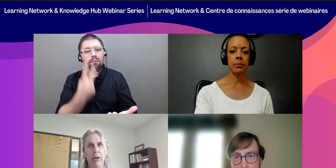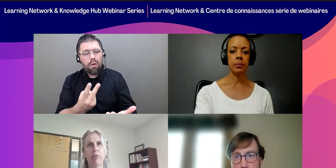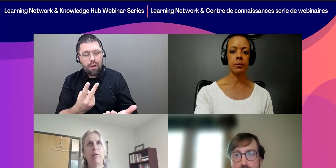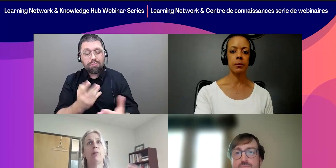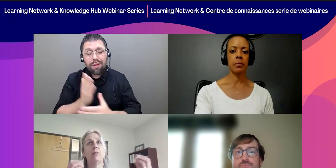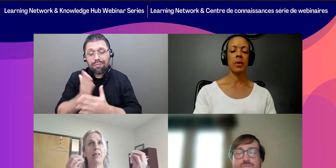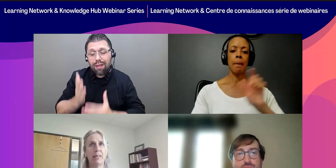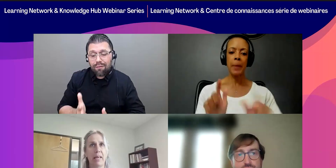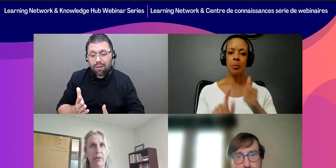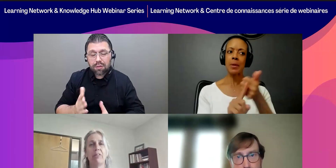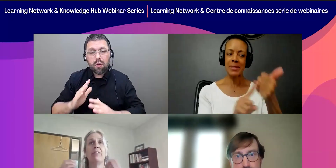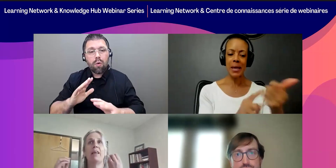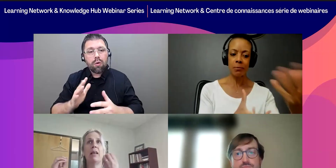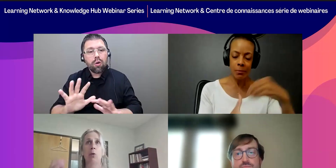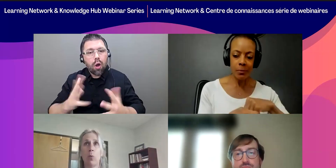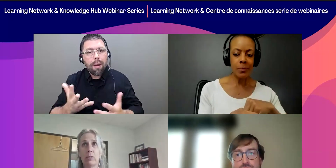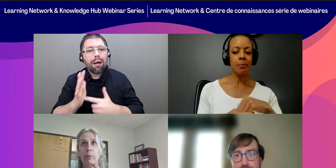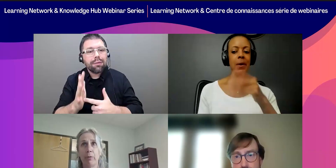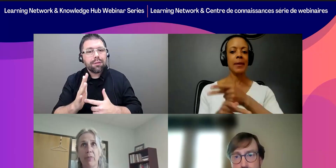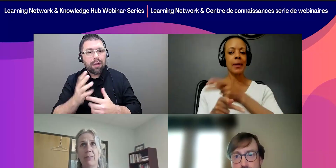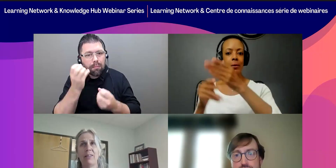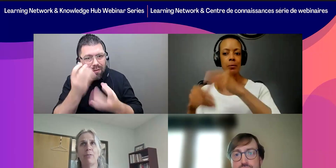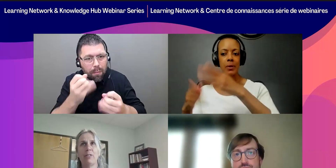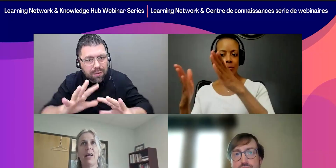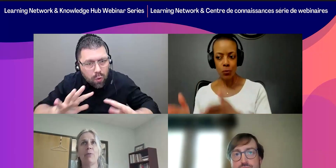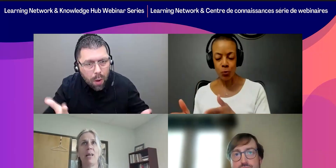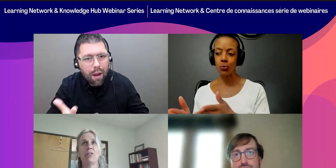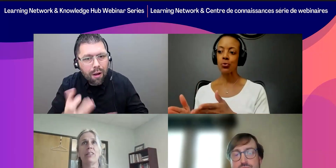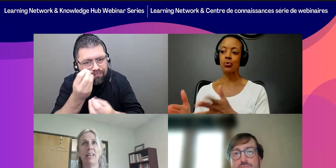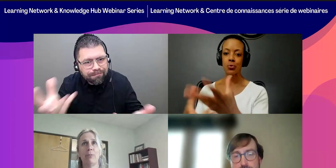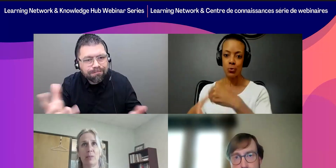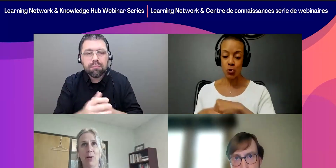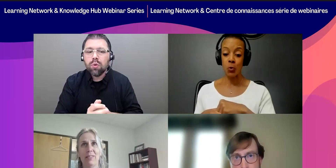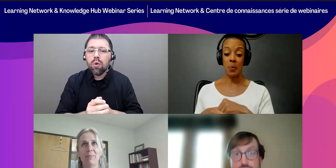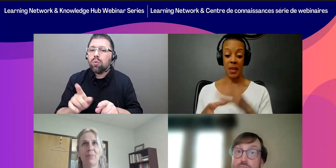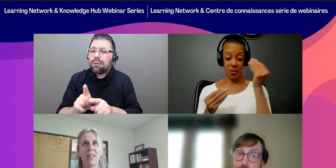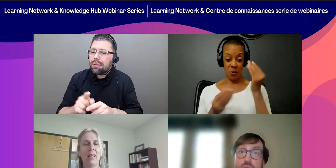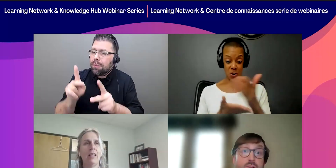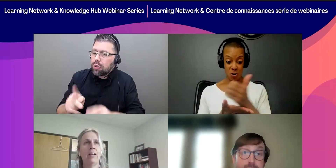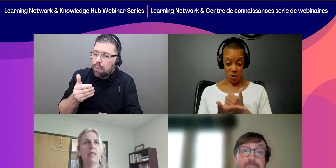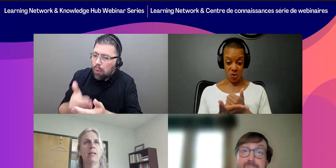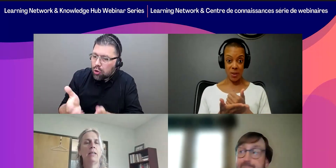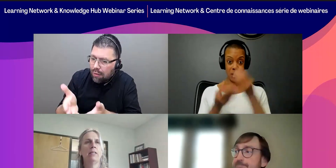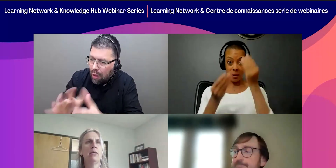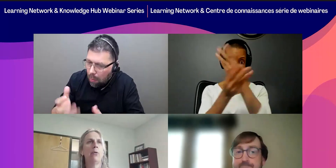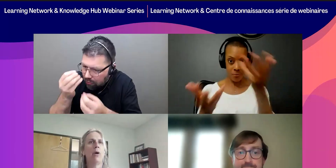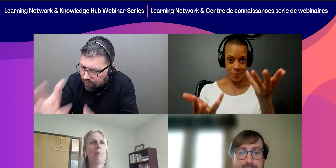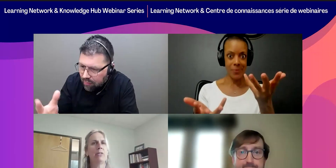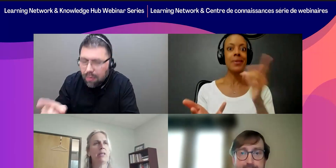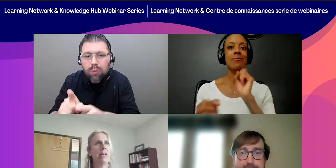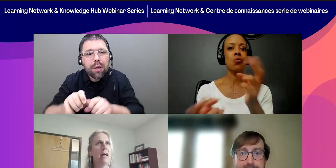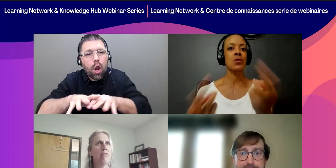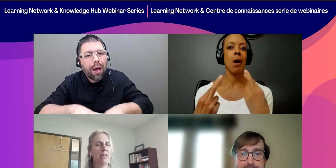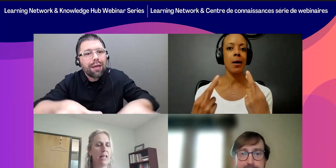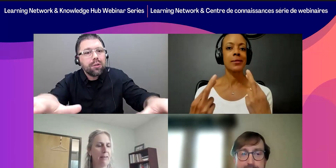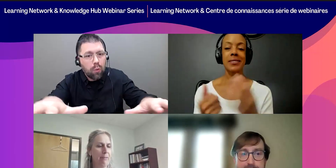people who care for people, as well as the caregivers. And then once we provide that information, how do we actually get a response? So I'm